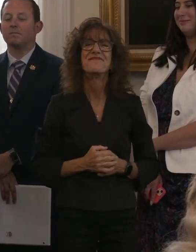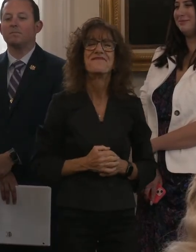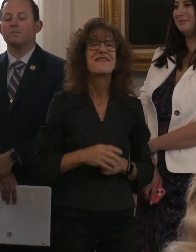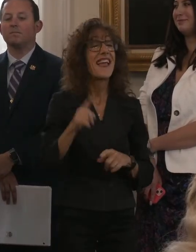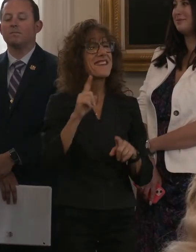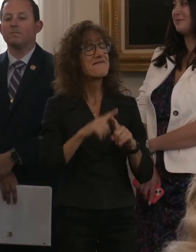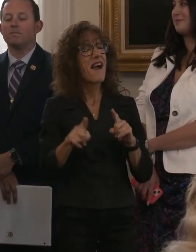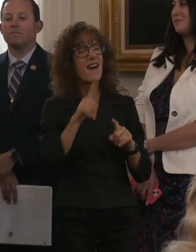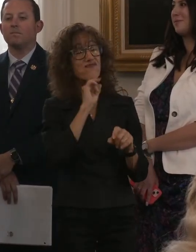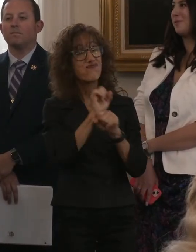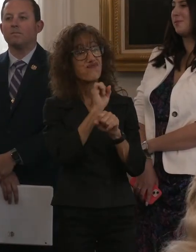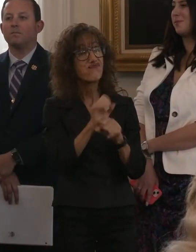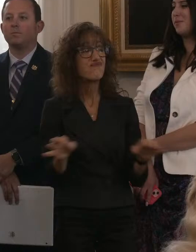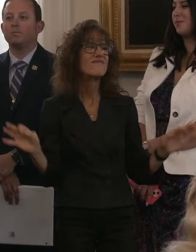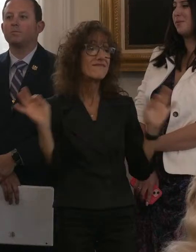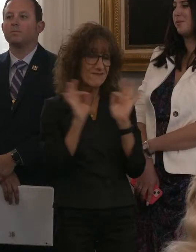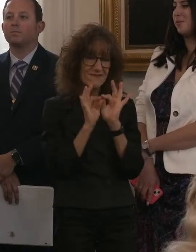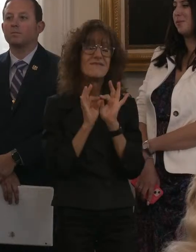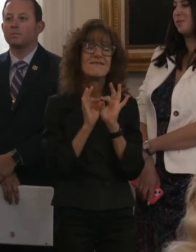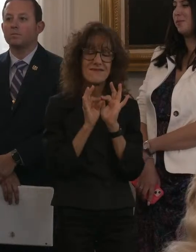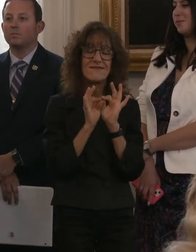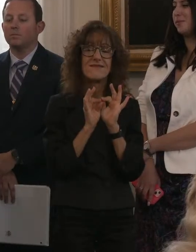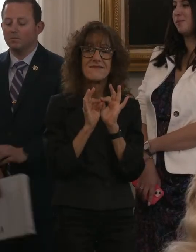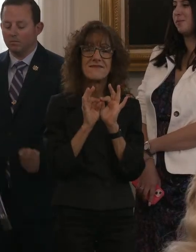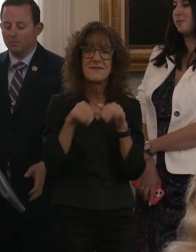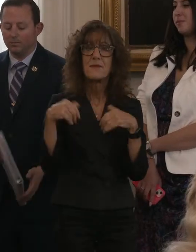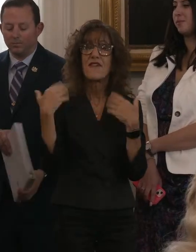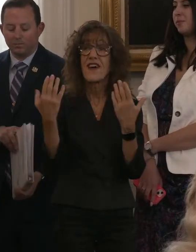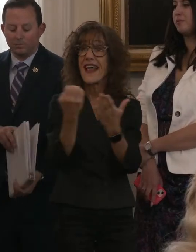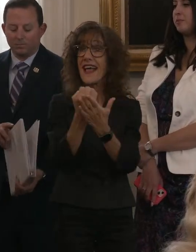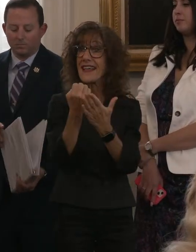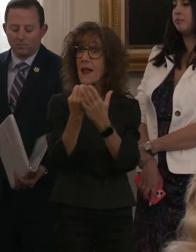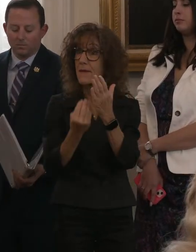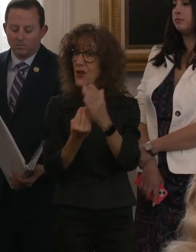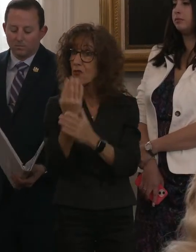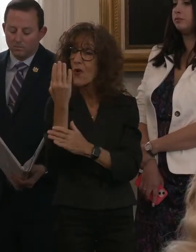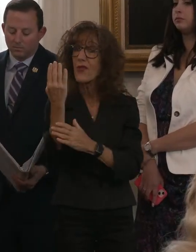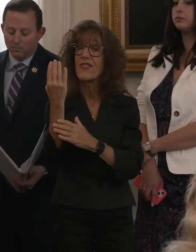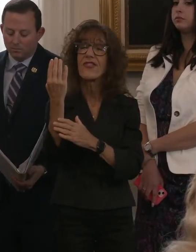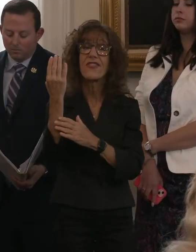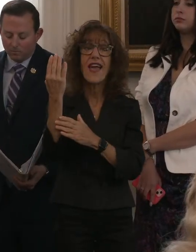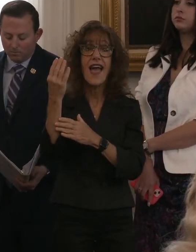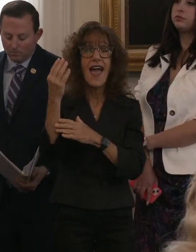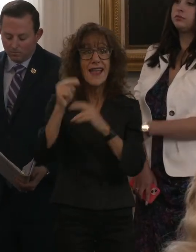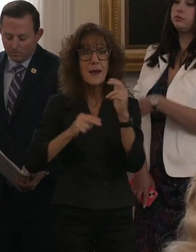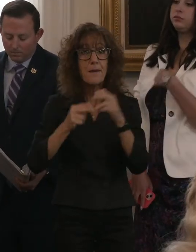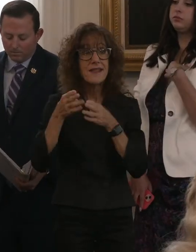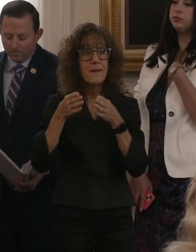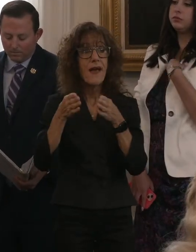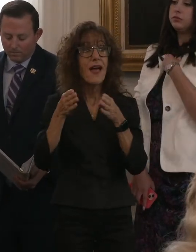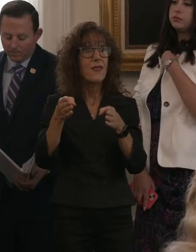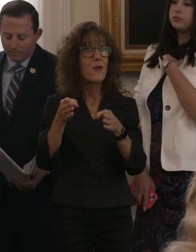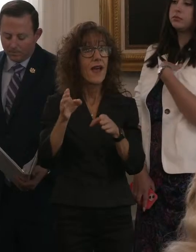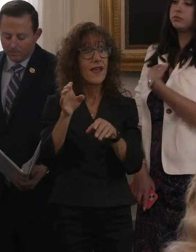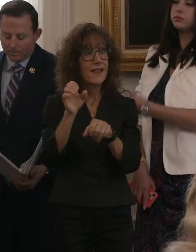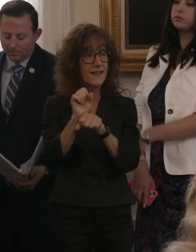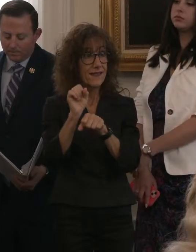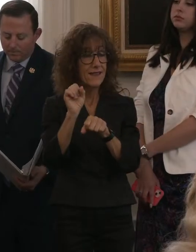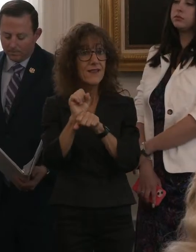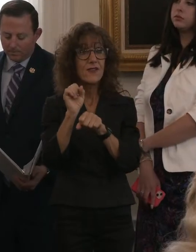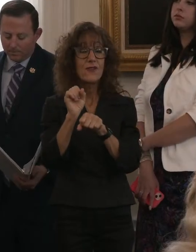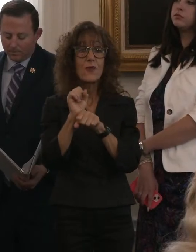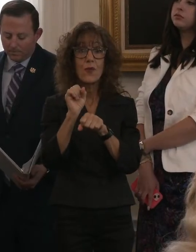But it is absolutely essential in delivering economic growth and building pathways to work, wages, and